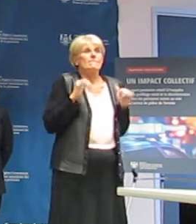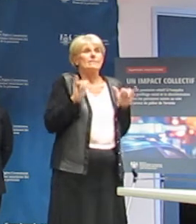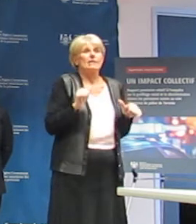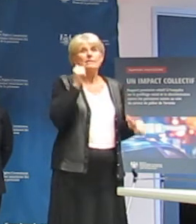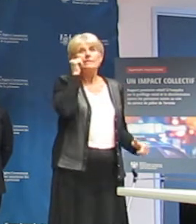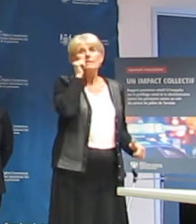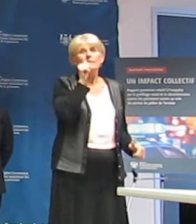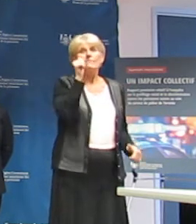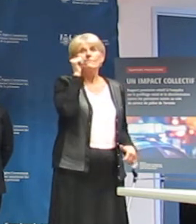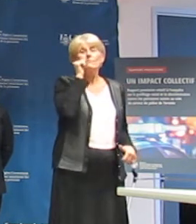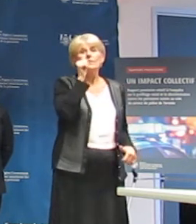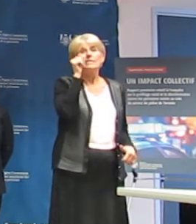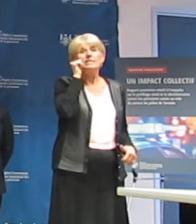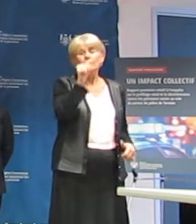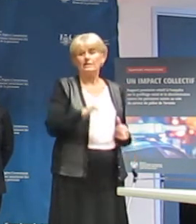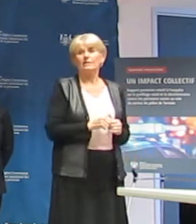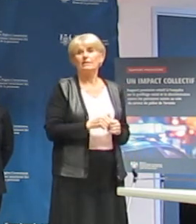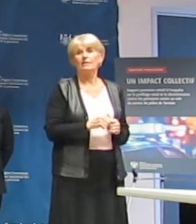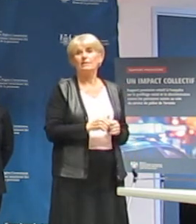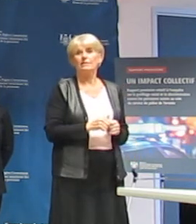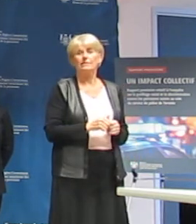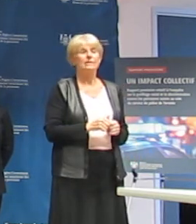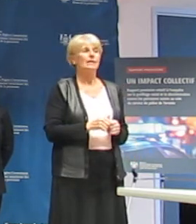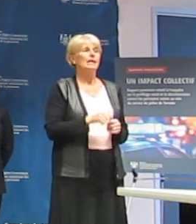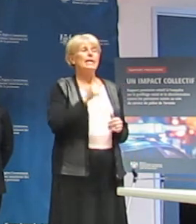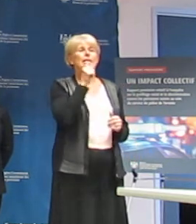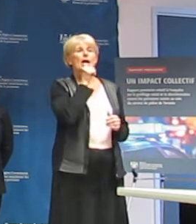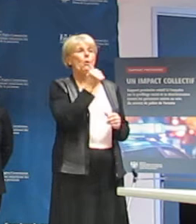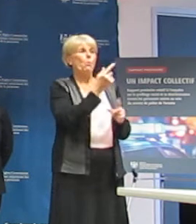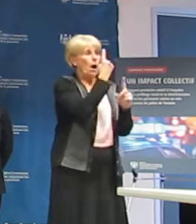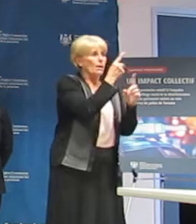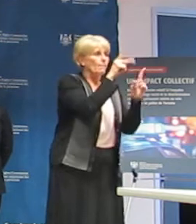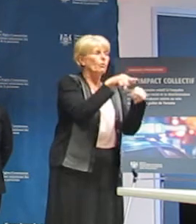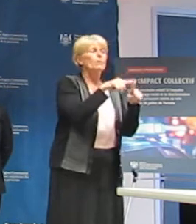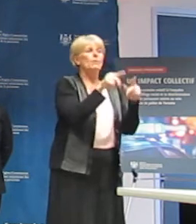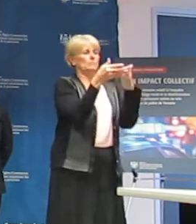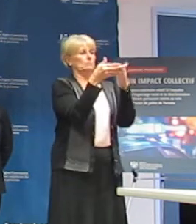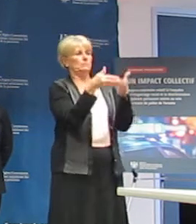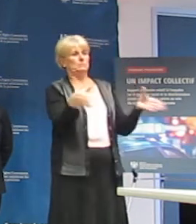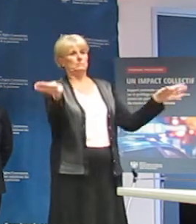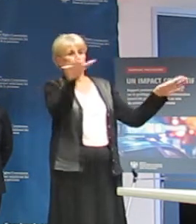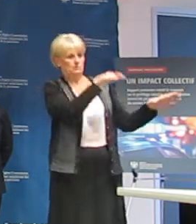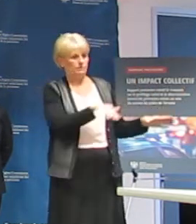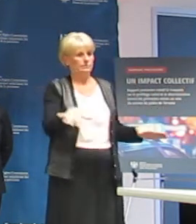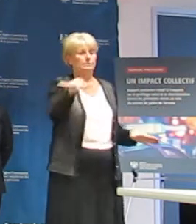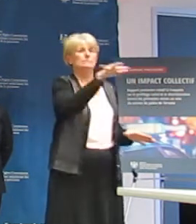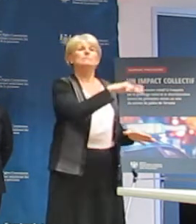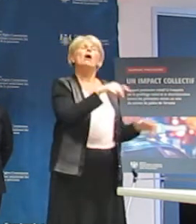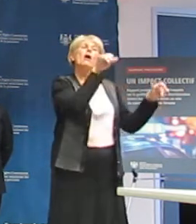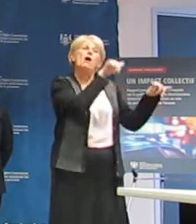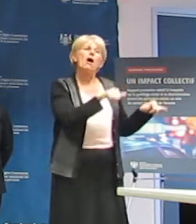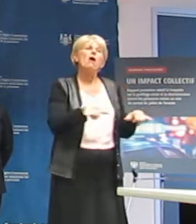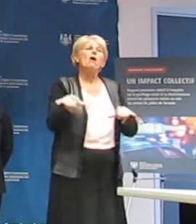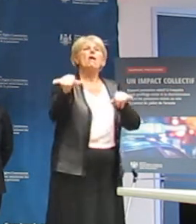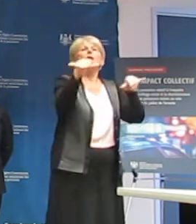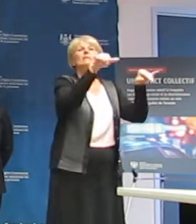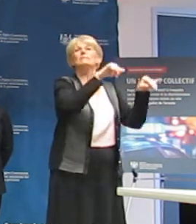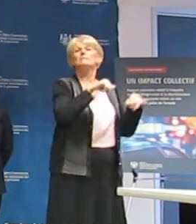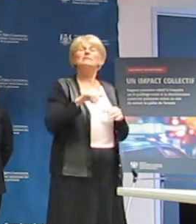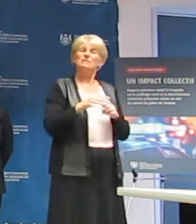every day, not specifically any one person, but it is the common